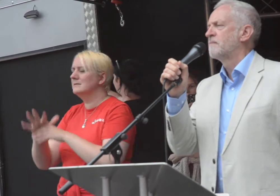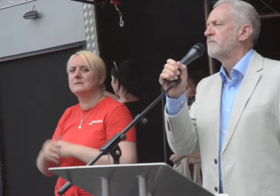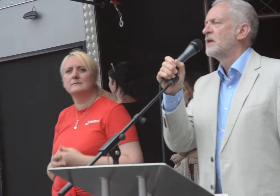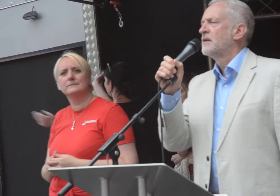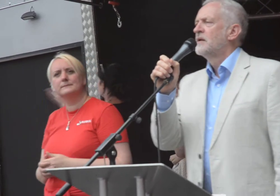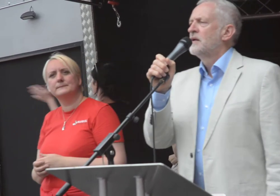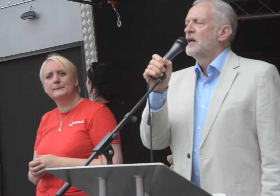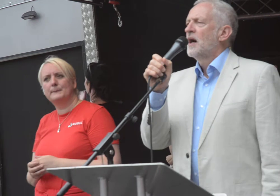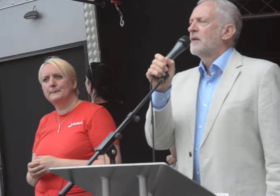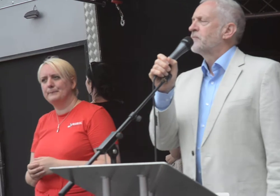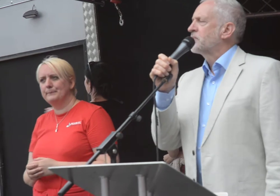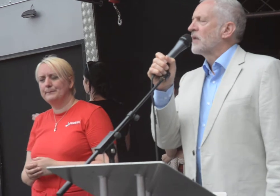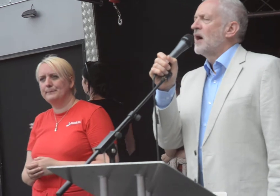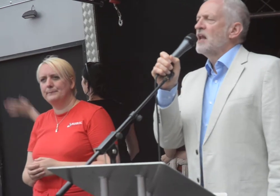communities.